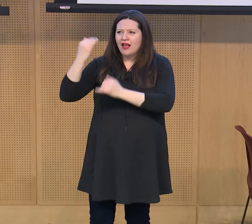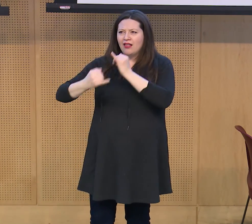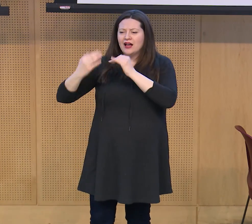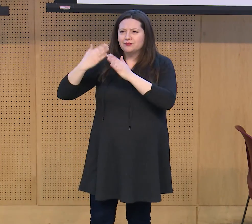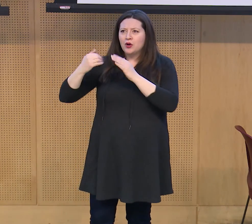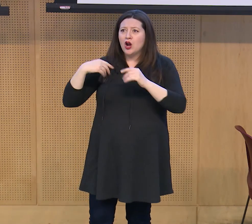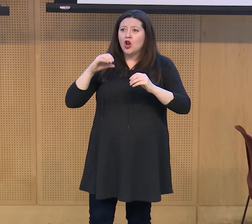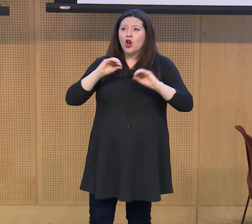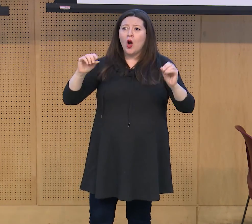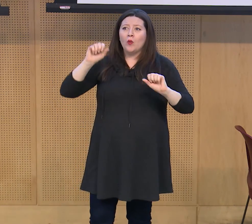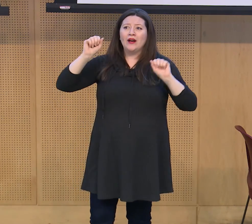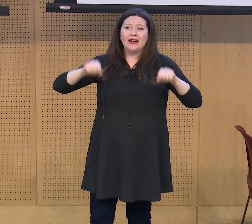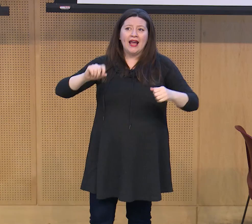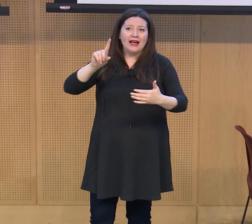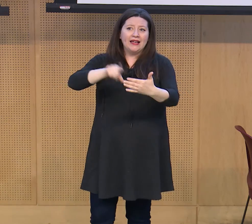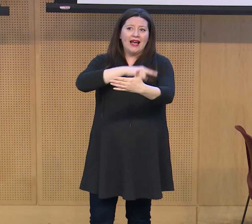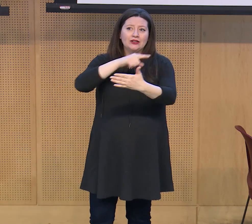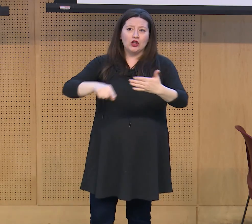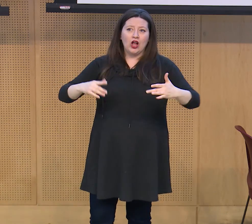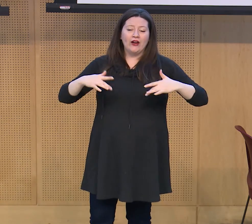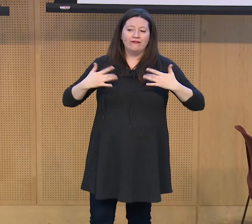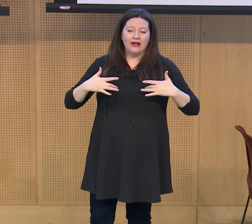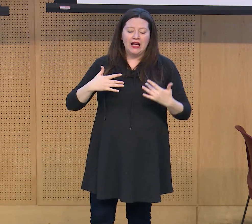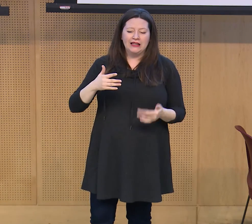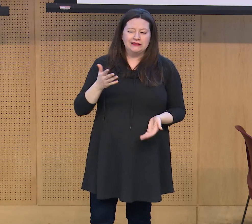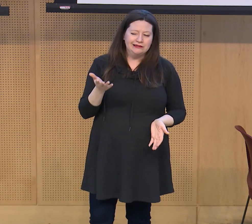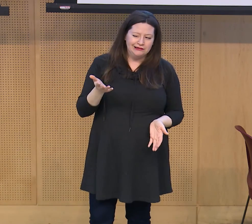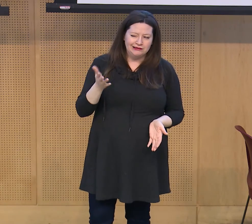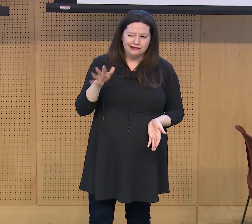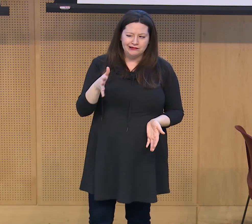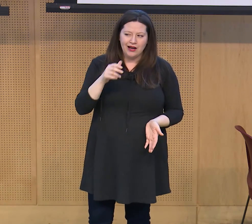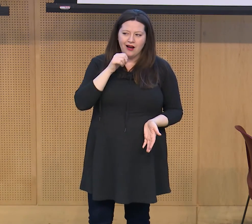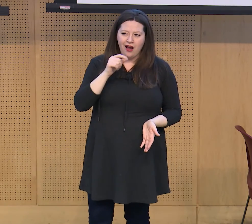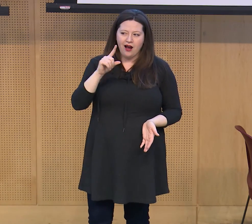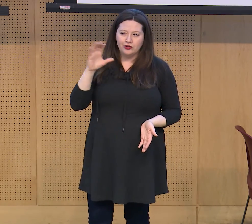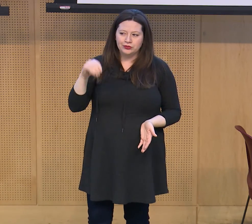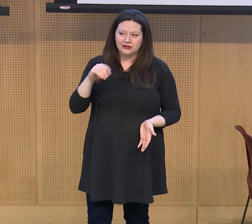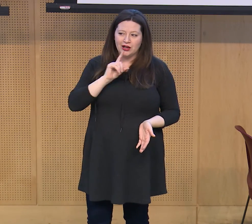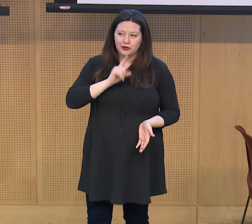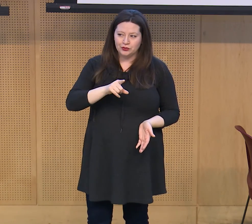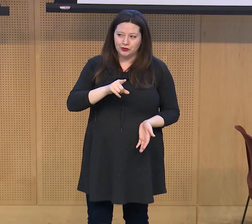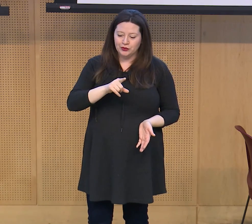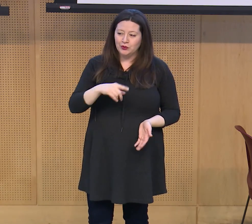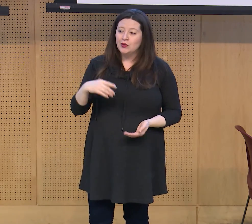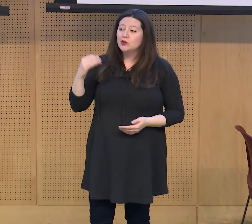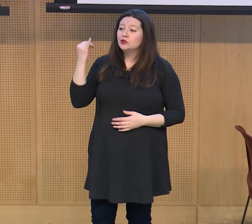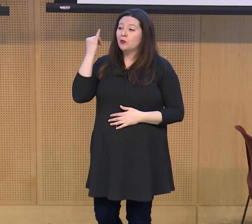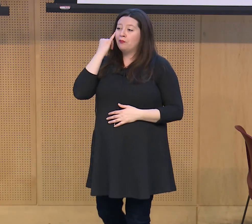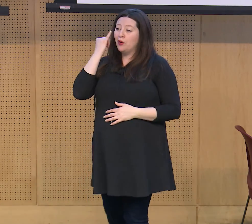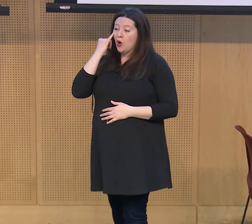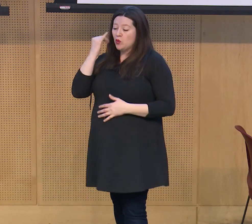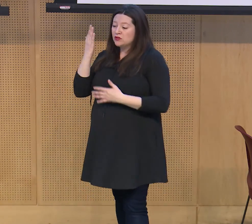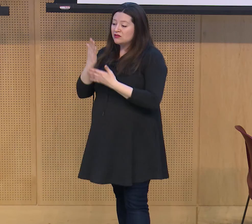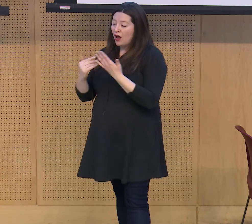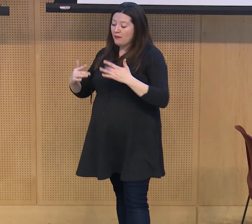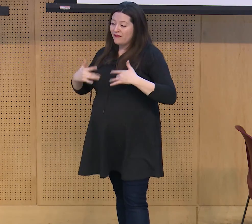I should probably clarify that last thing that I said. It's not 100% true that no one can cancel our